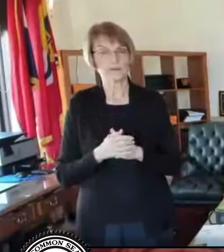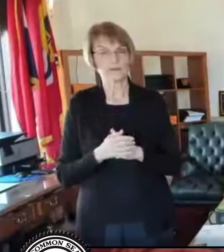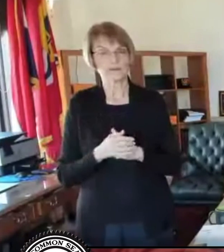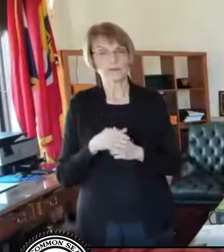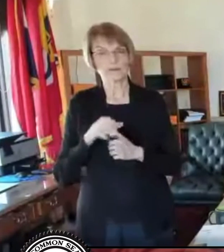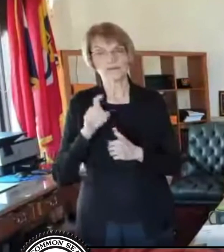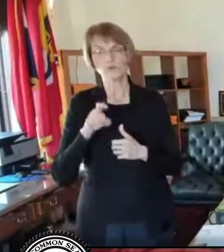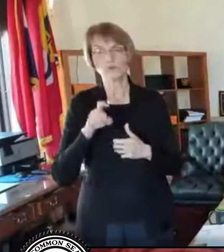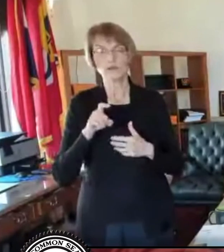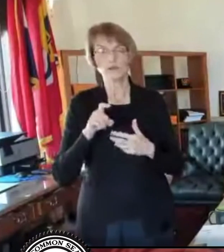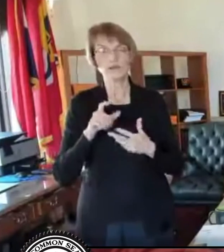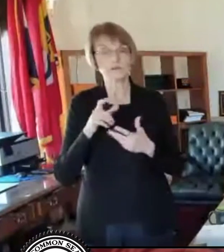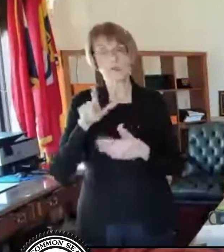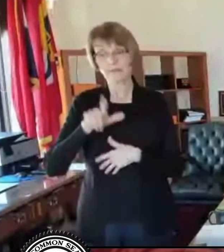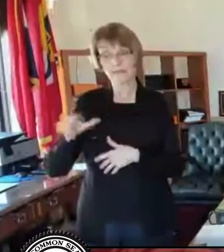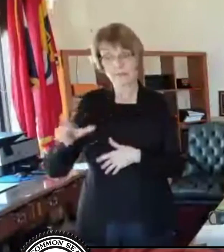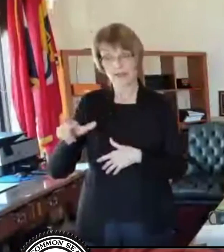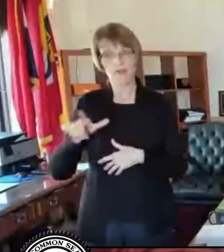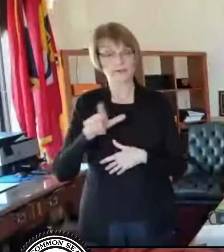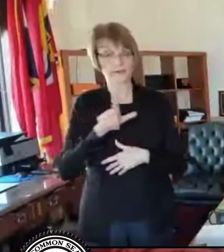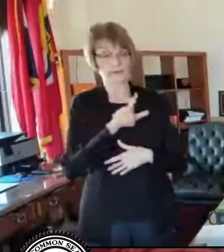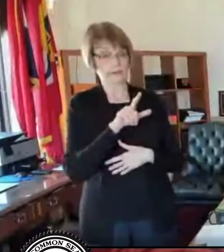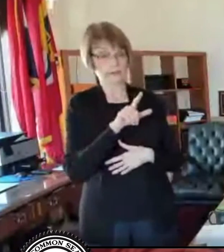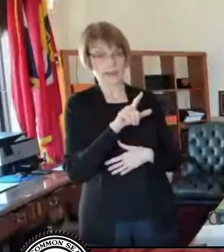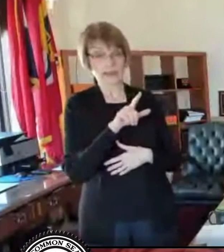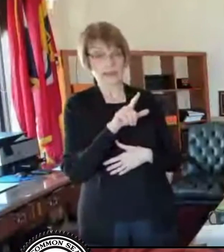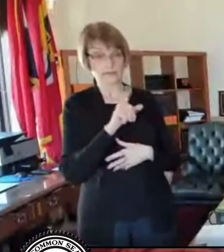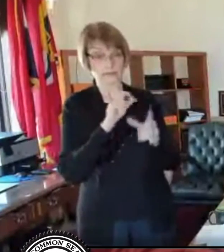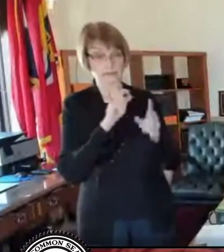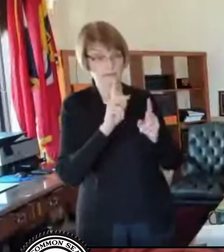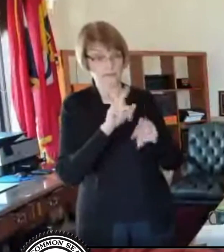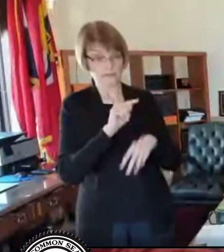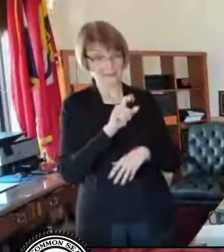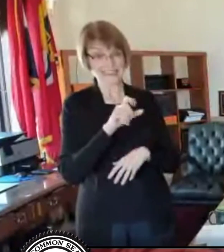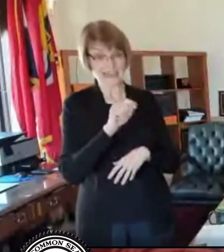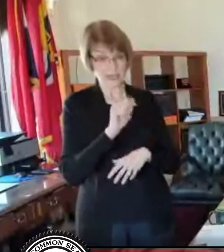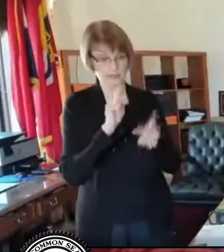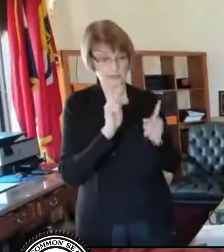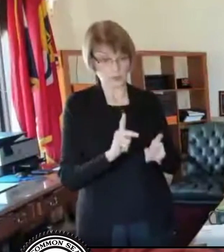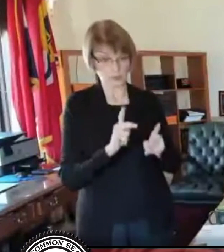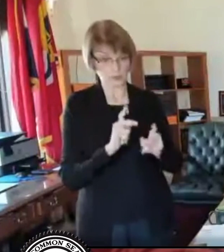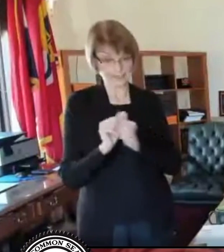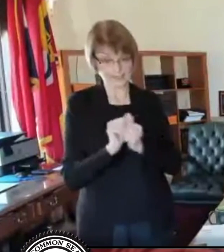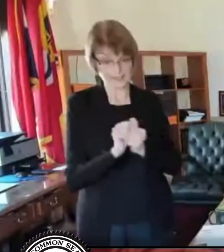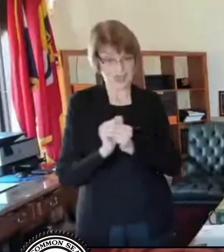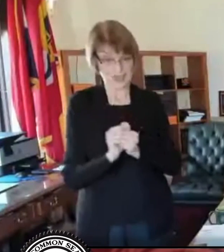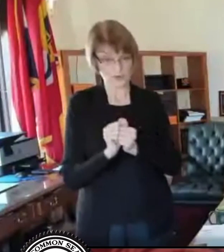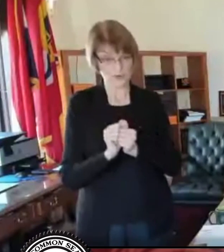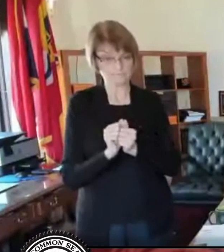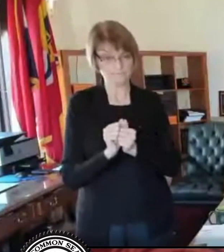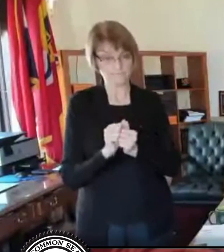lease, so the landlord and the tenant together usually